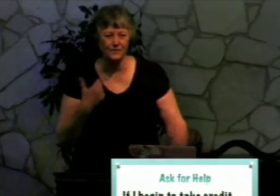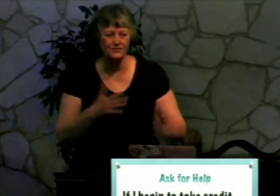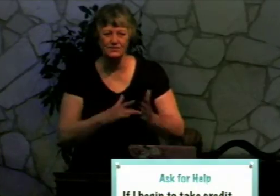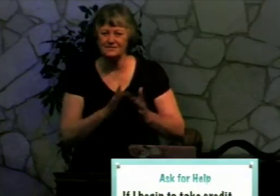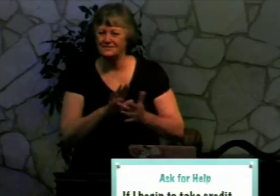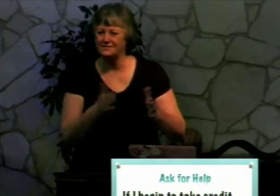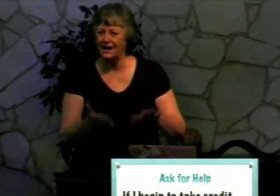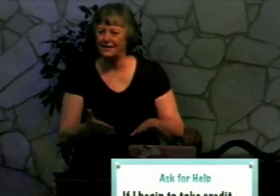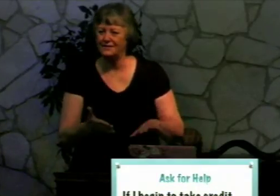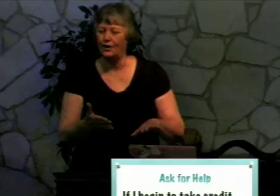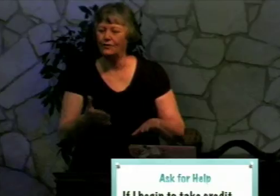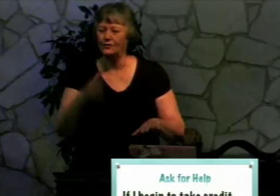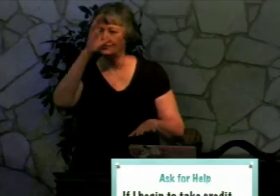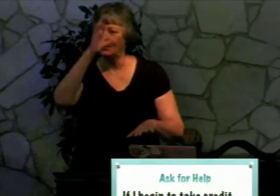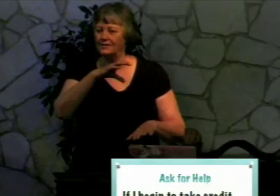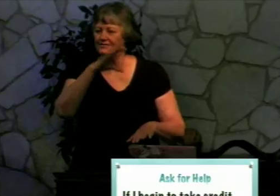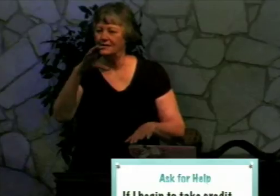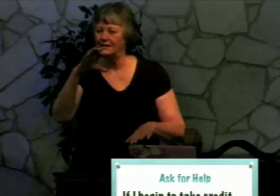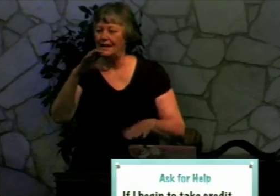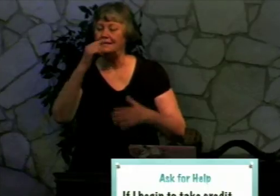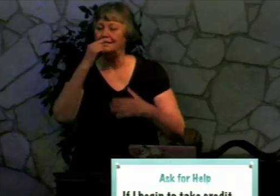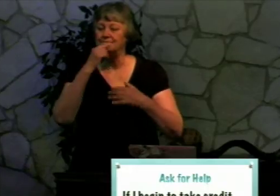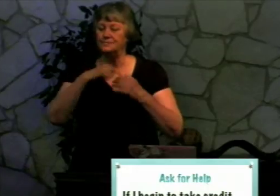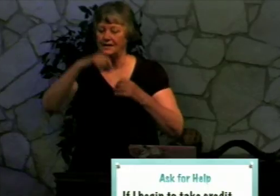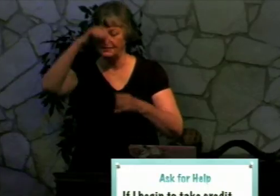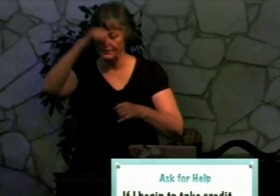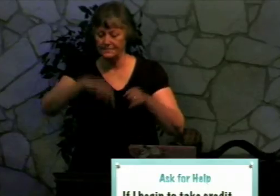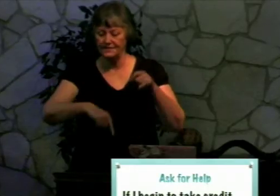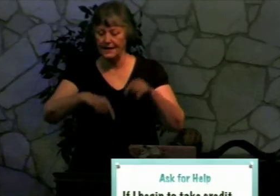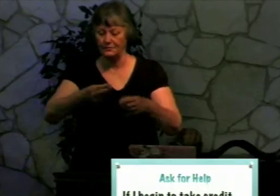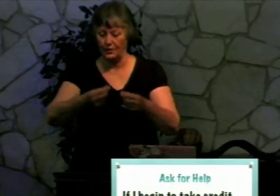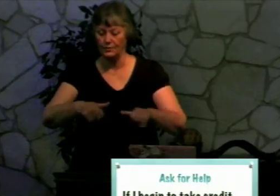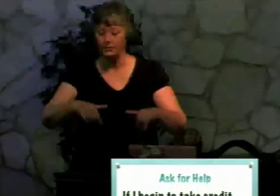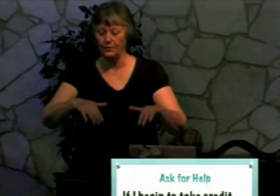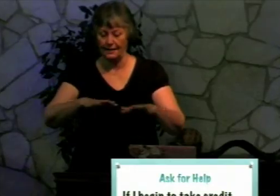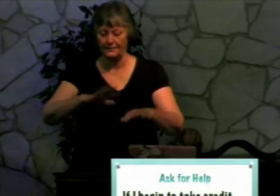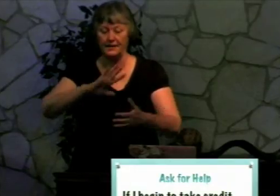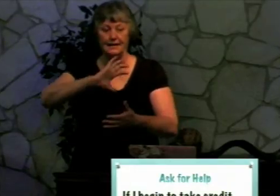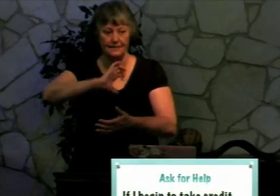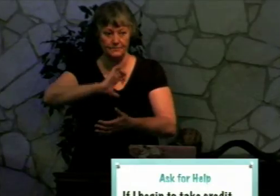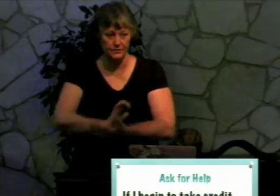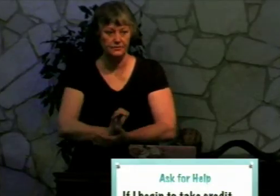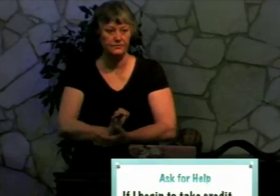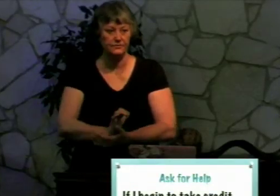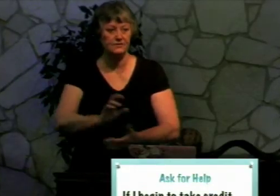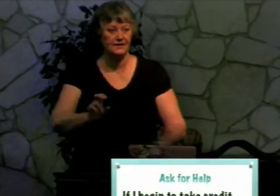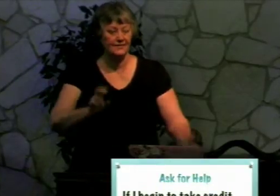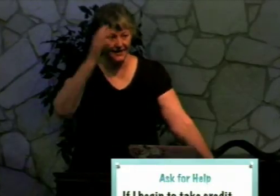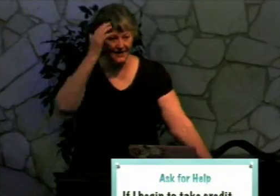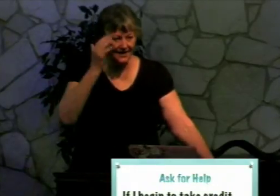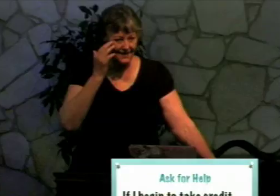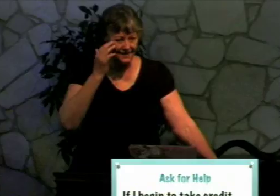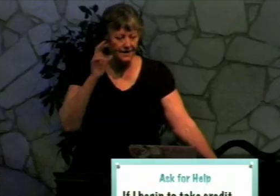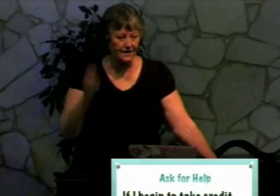before Jesus died on the cross and His blood dripped down on the ground and bruised the head of